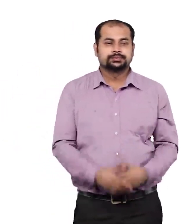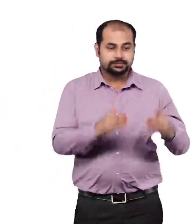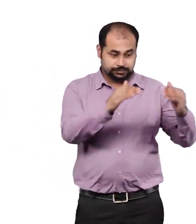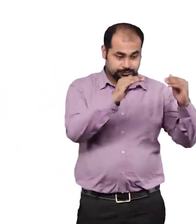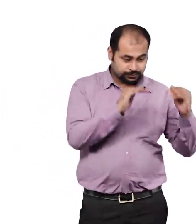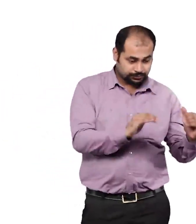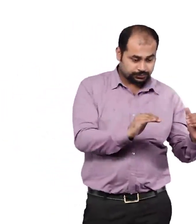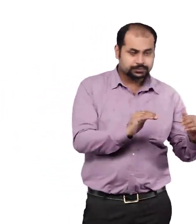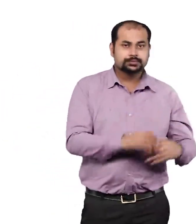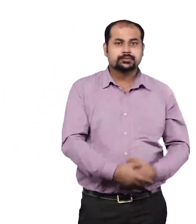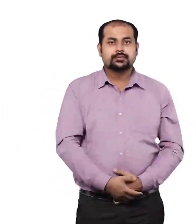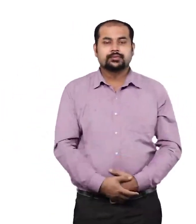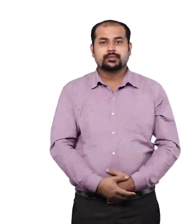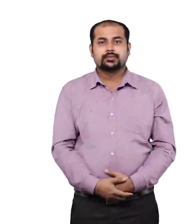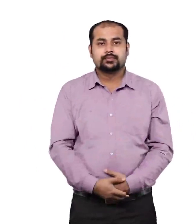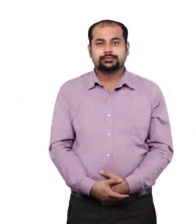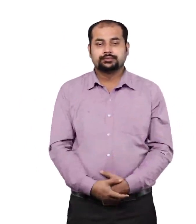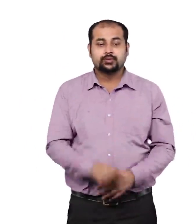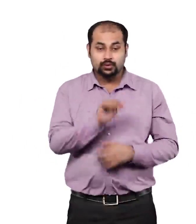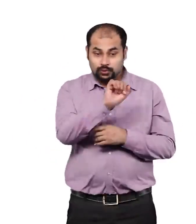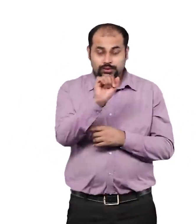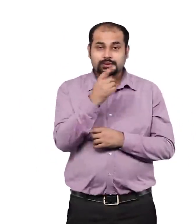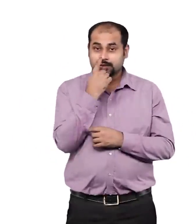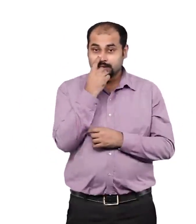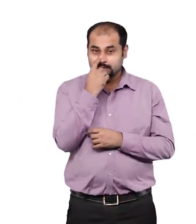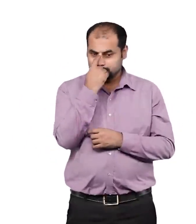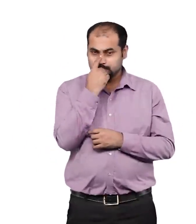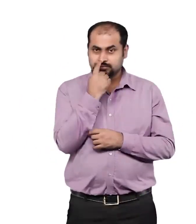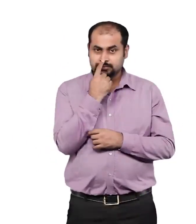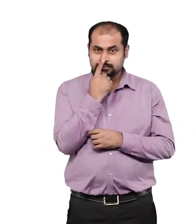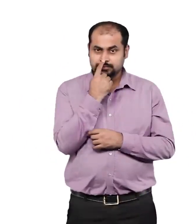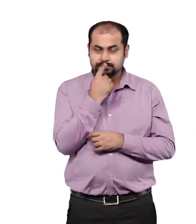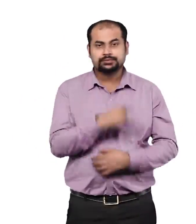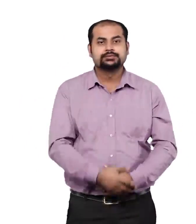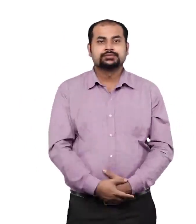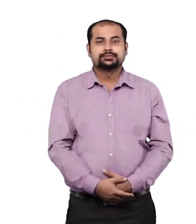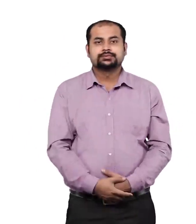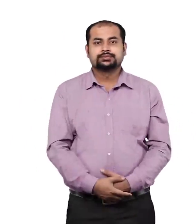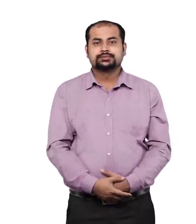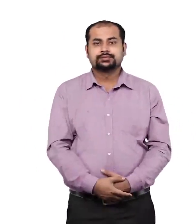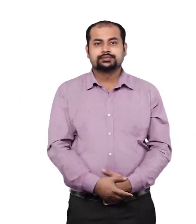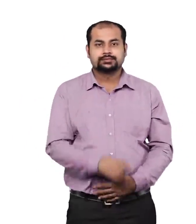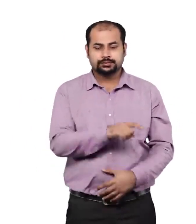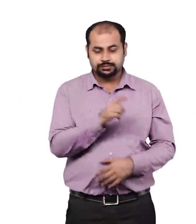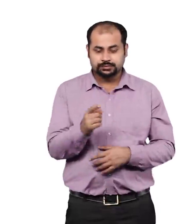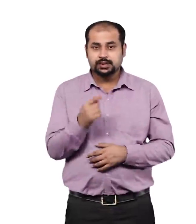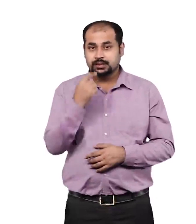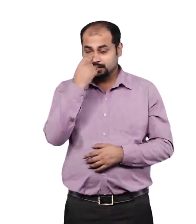Row 5. Column 1, name of the thing, your nose.